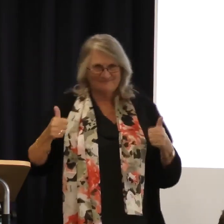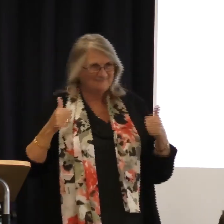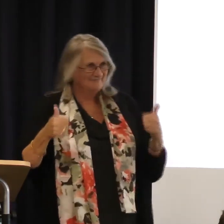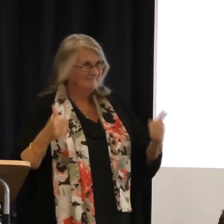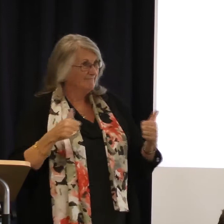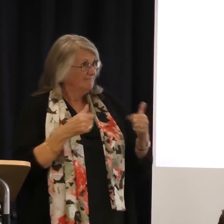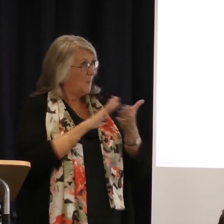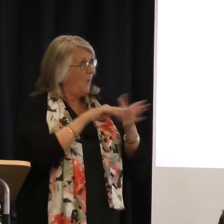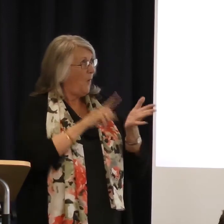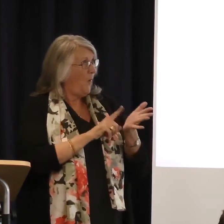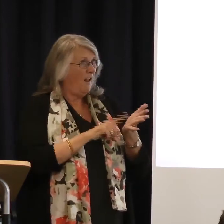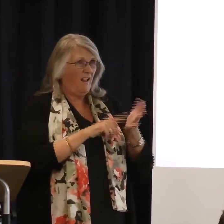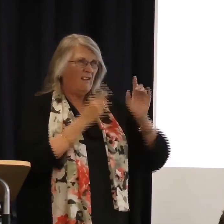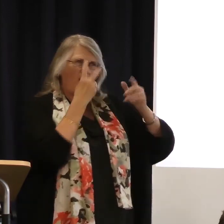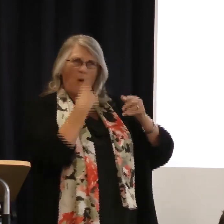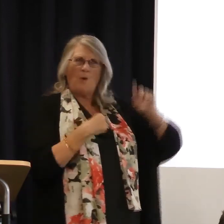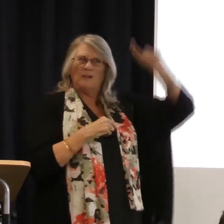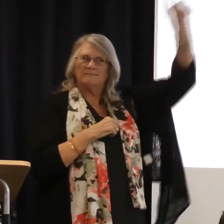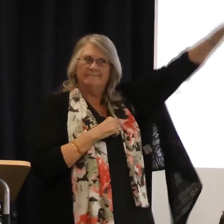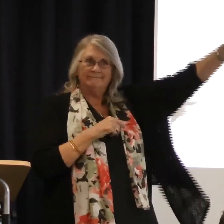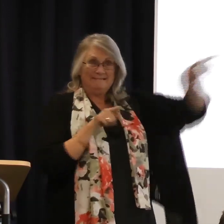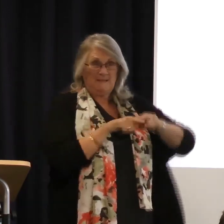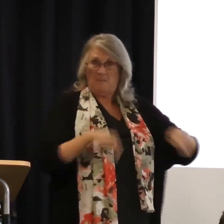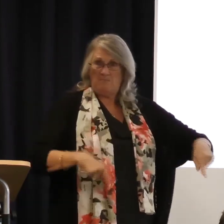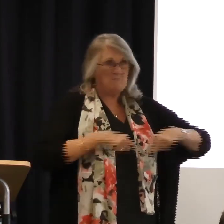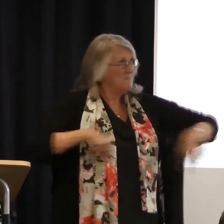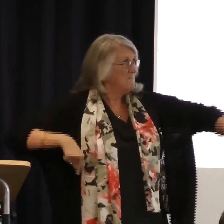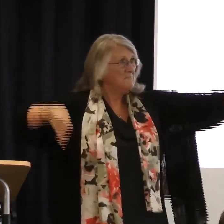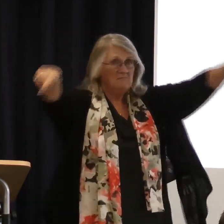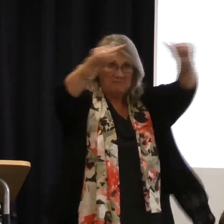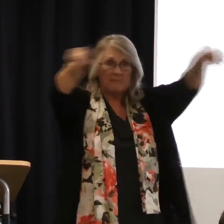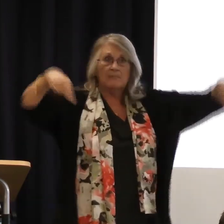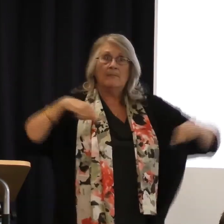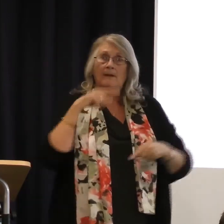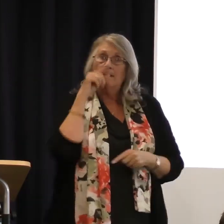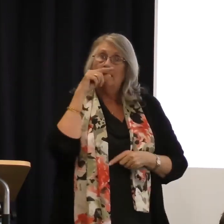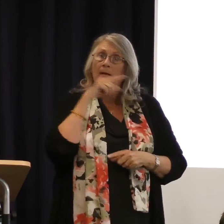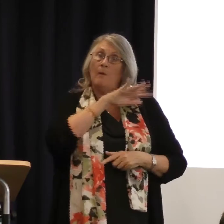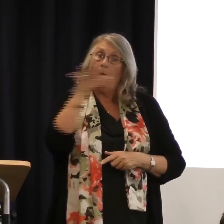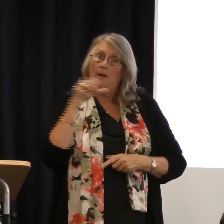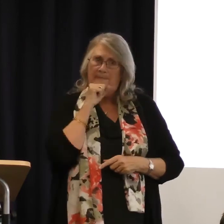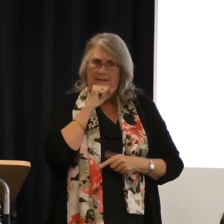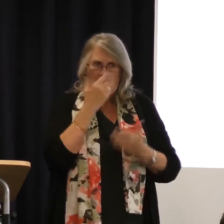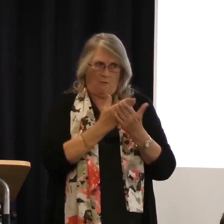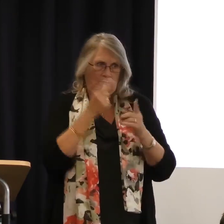basis. And when I first arrived at the Deaf Committee, I thought it was pretty good. We gathered in the Jollymont